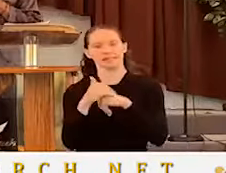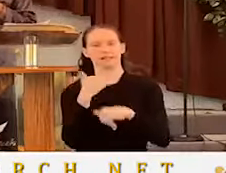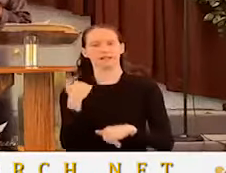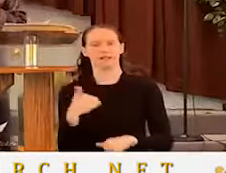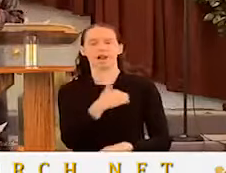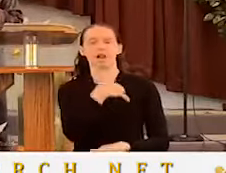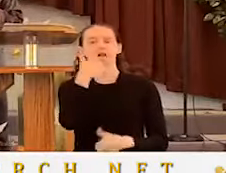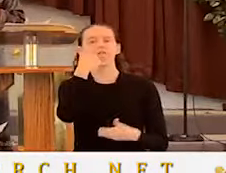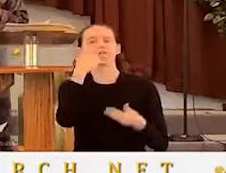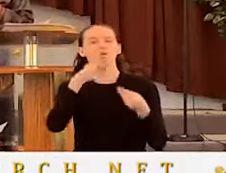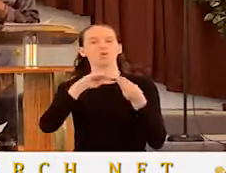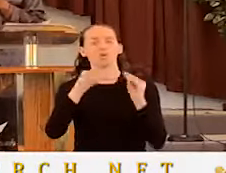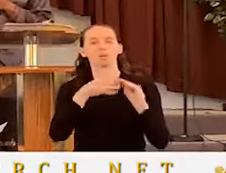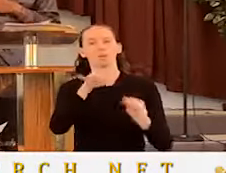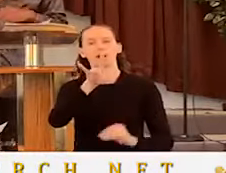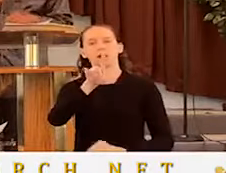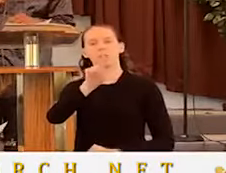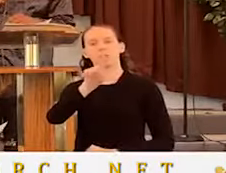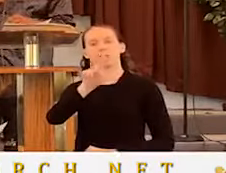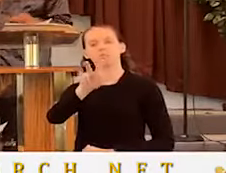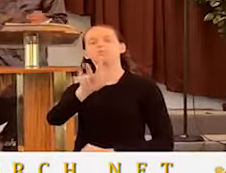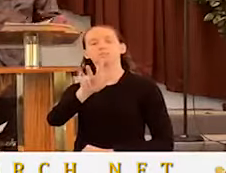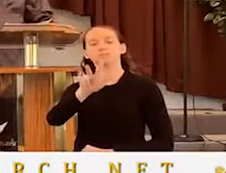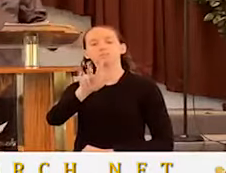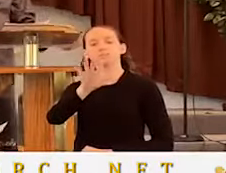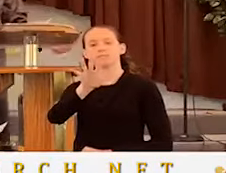and I want you to text